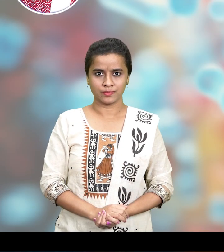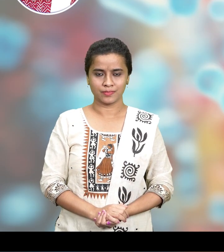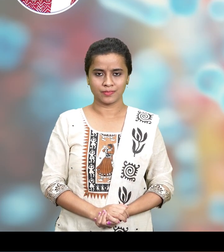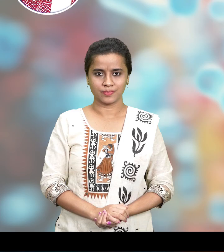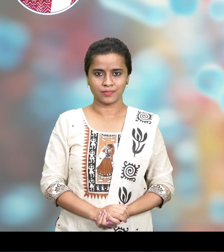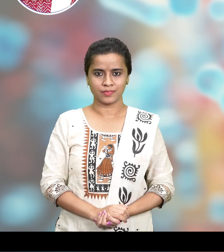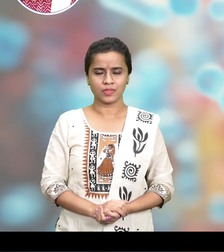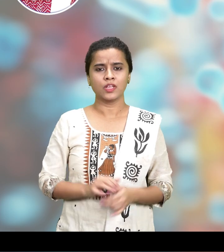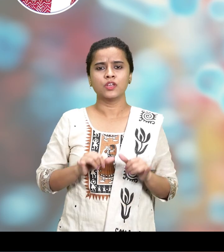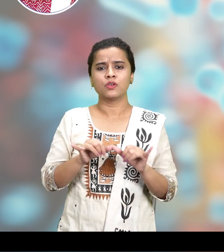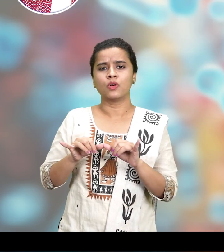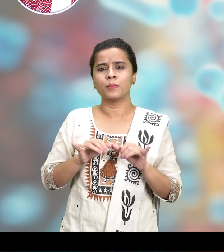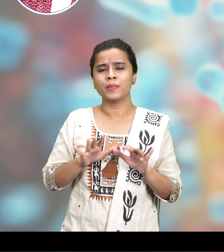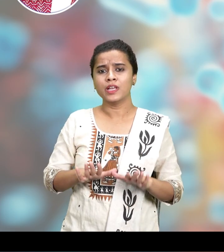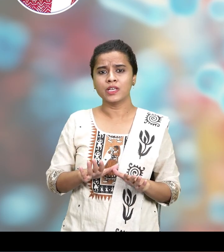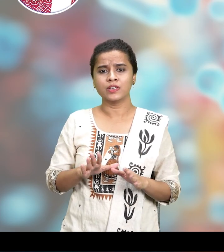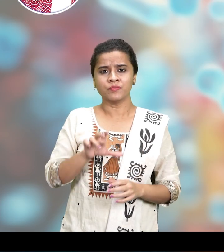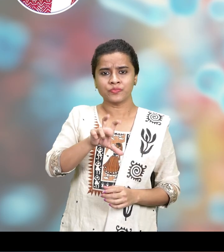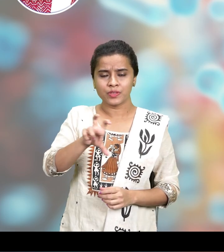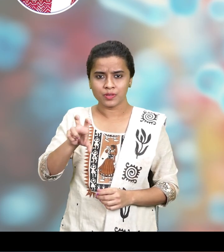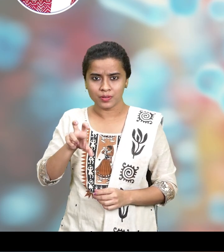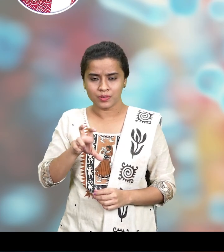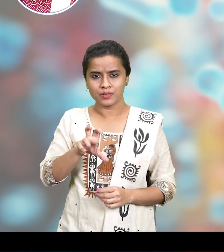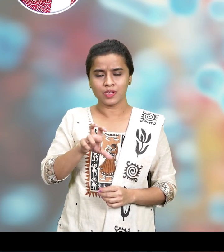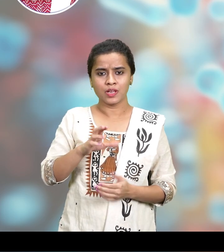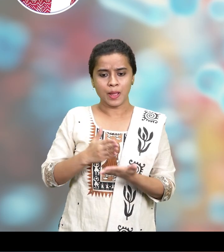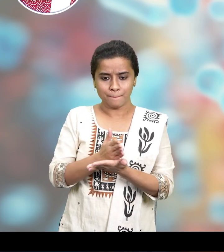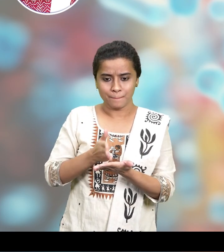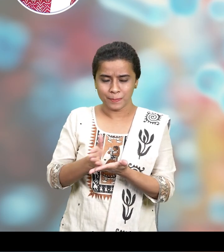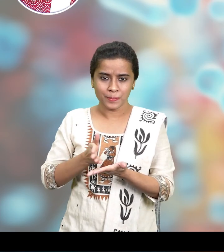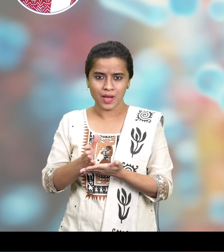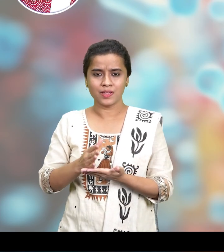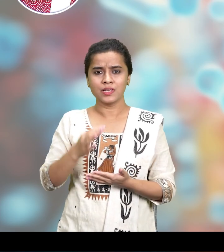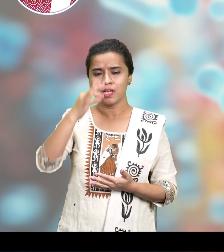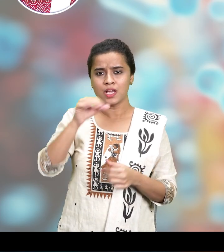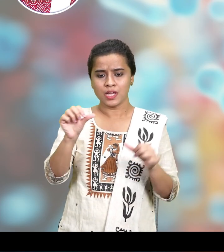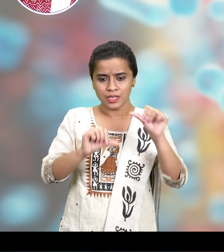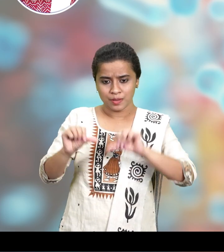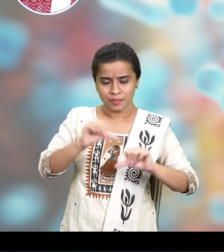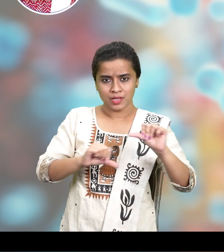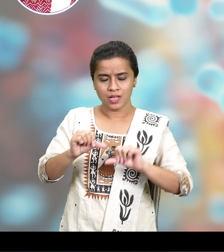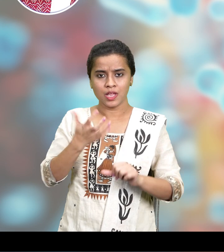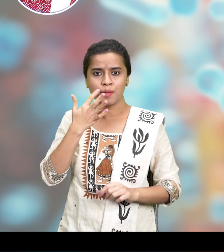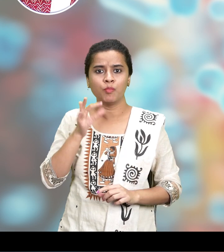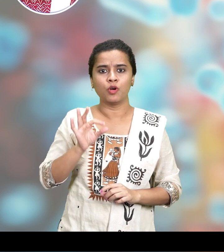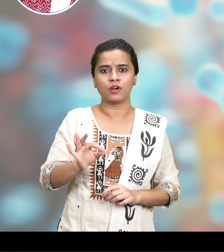They commonly block biochemical pathways important for